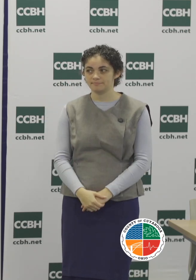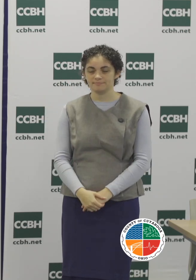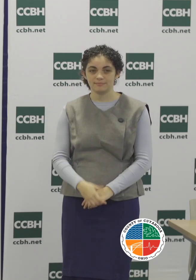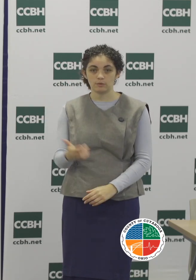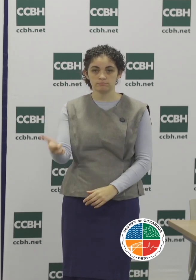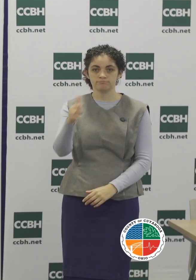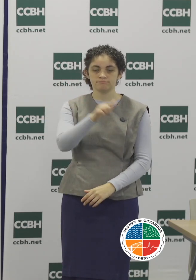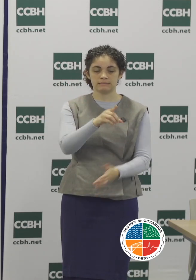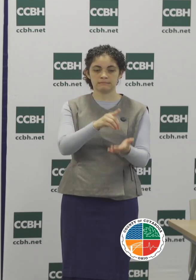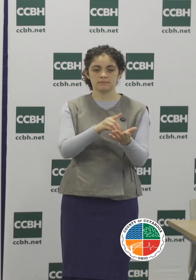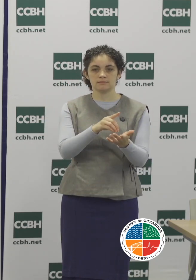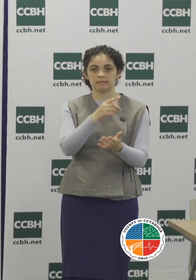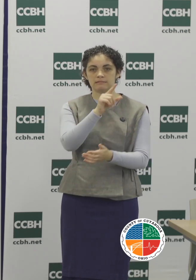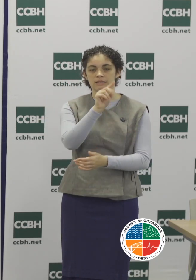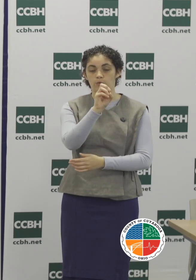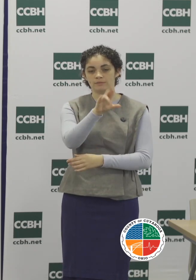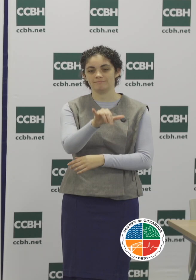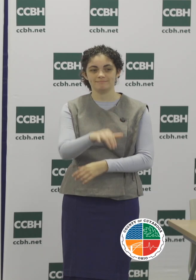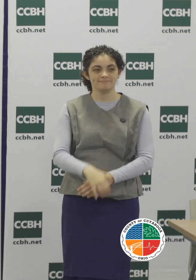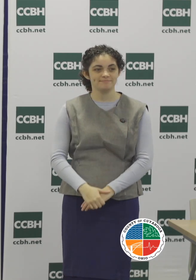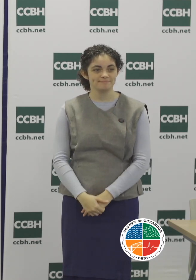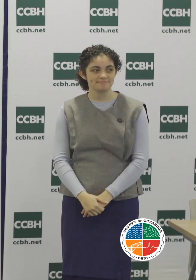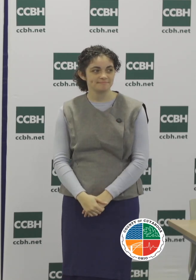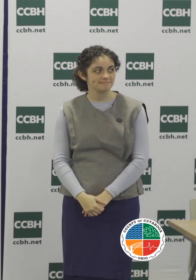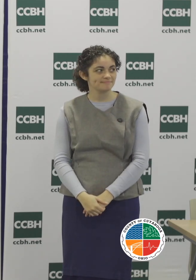Turn it back over to Terry.